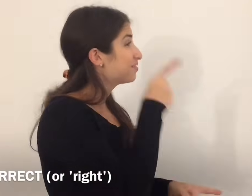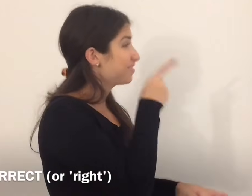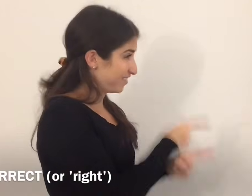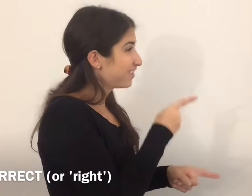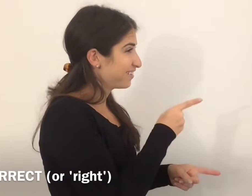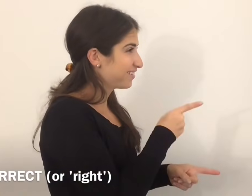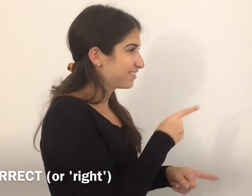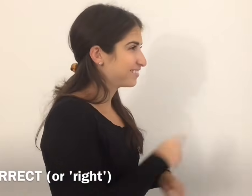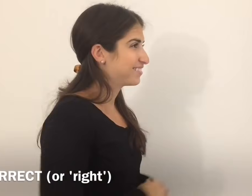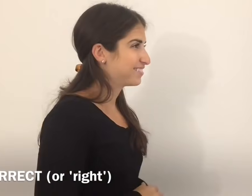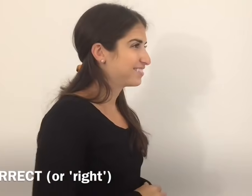Right.